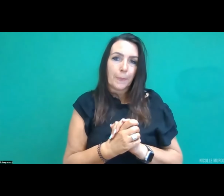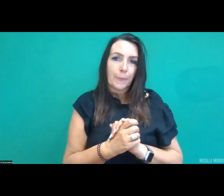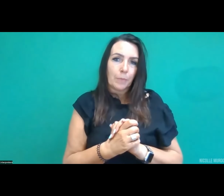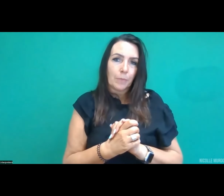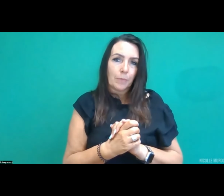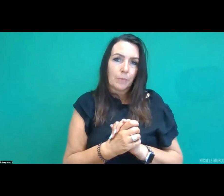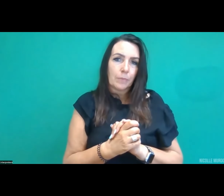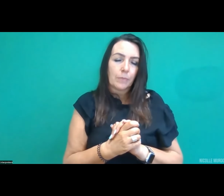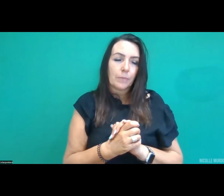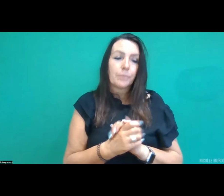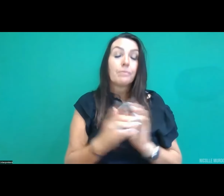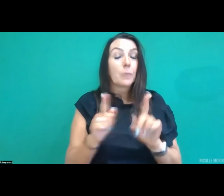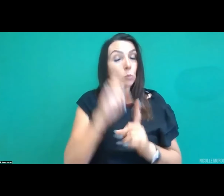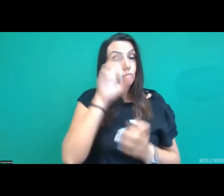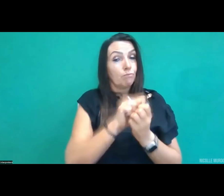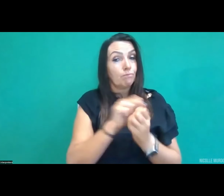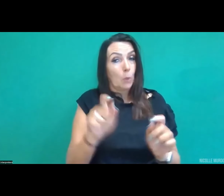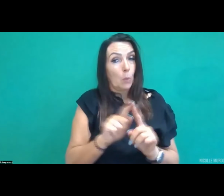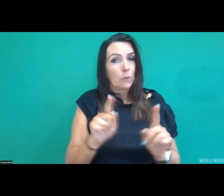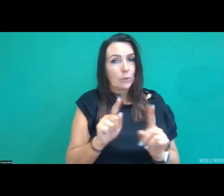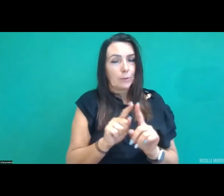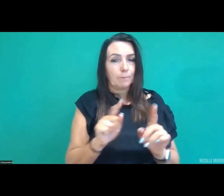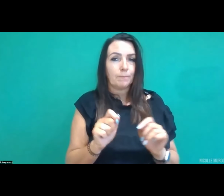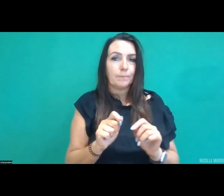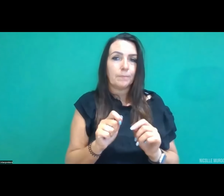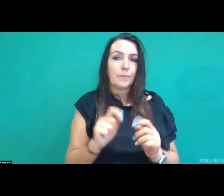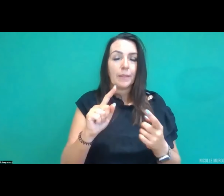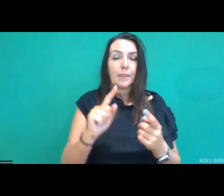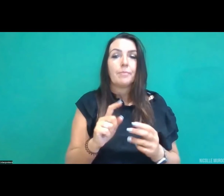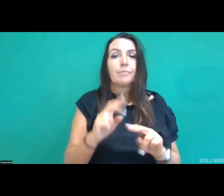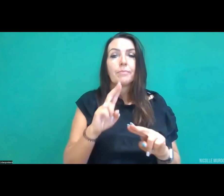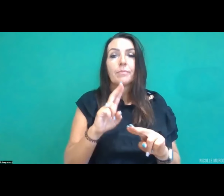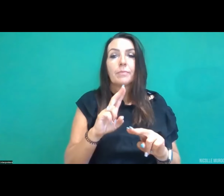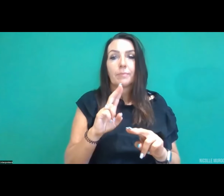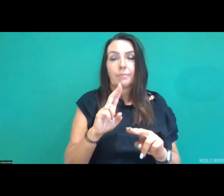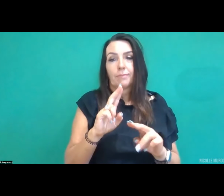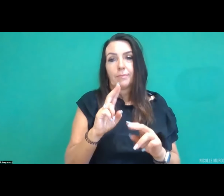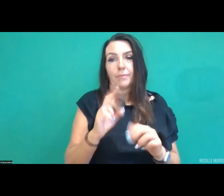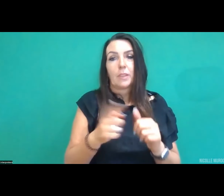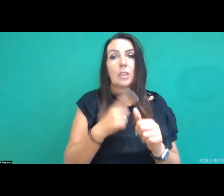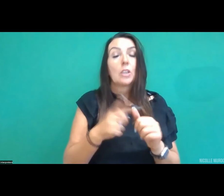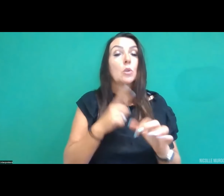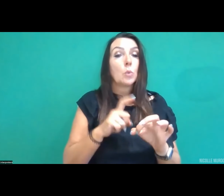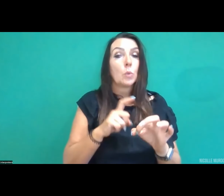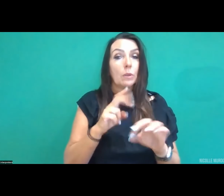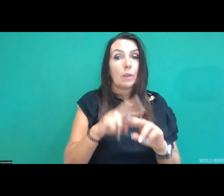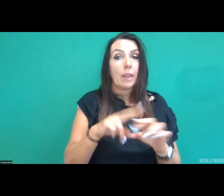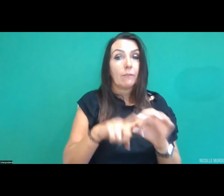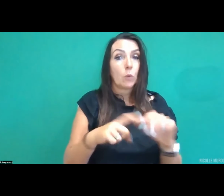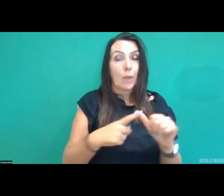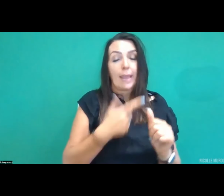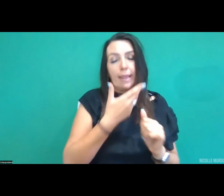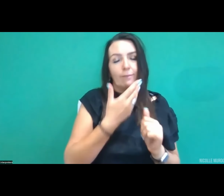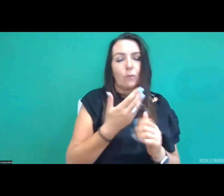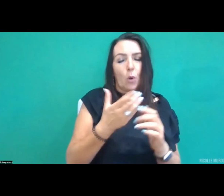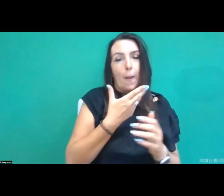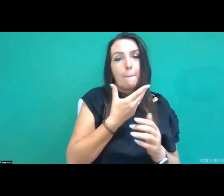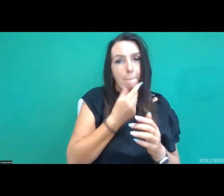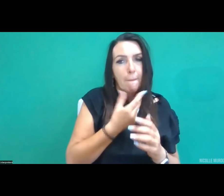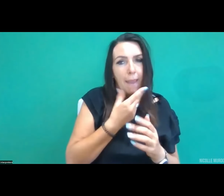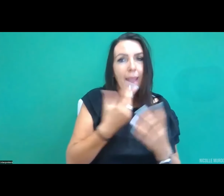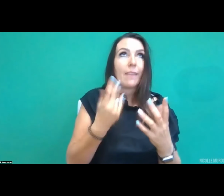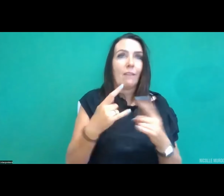mindful as well is that there's also FQAs specifically designed for gay and bisexual men and all men who have sex with men. Now, these